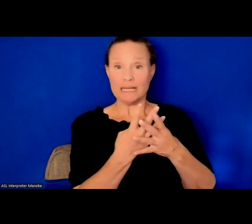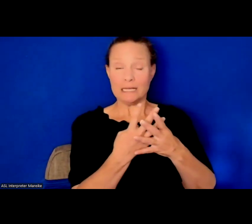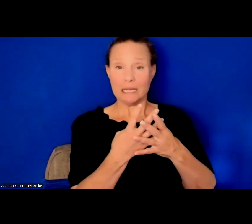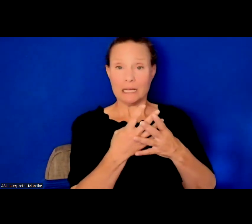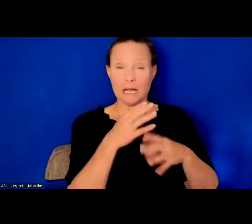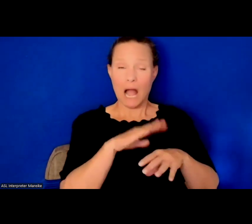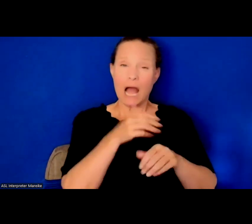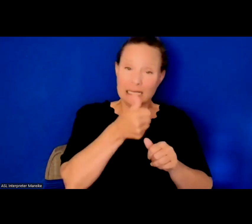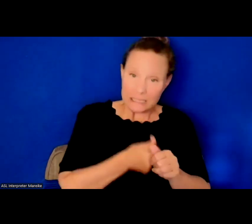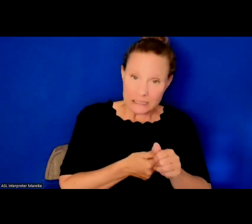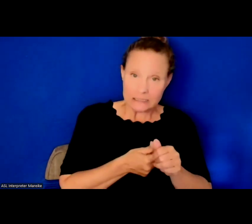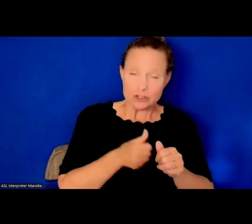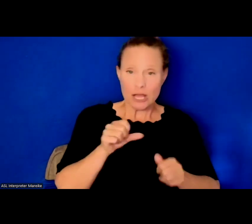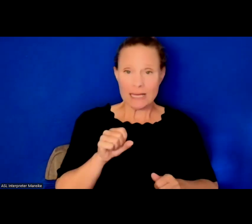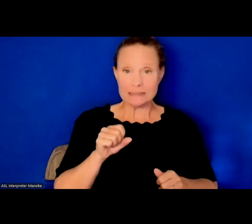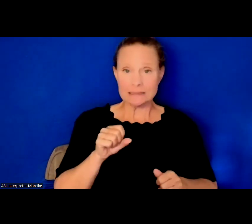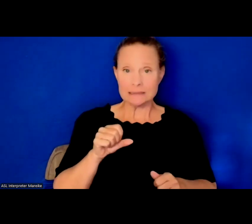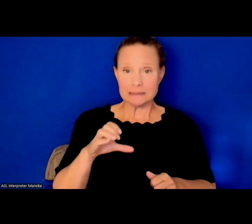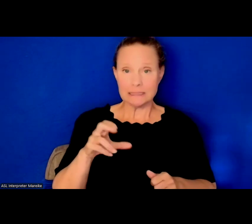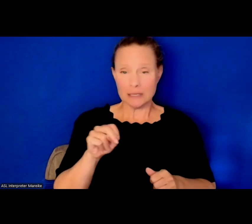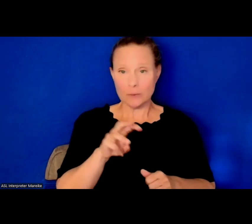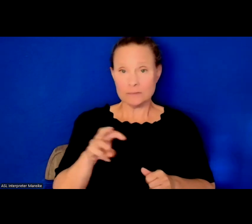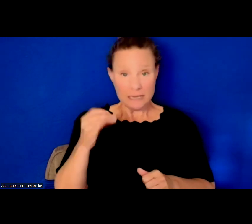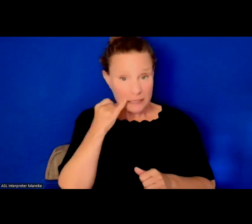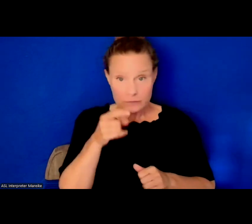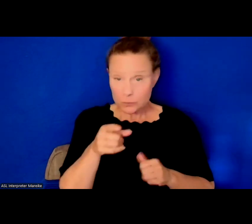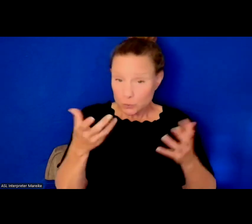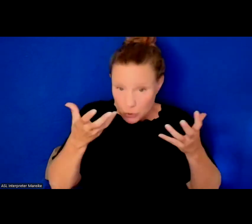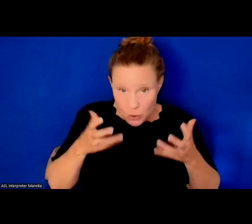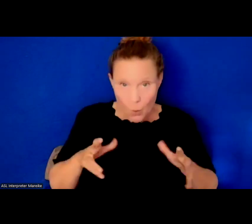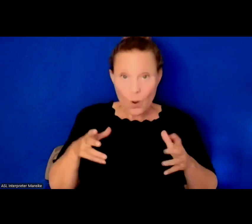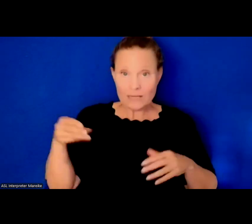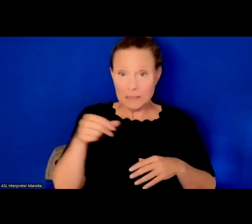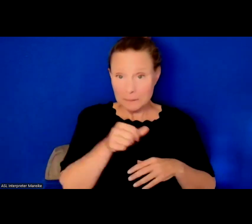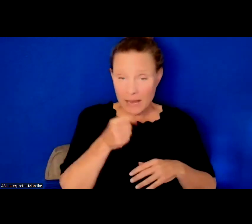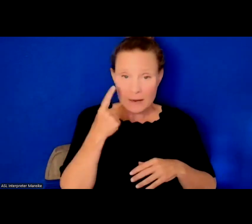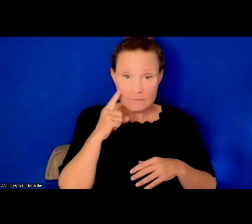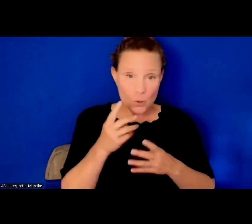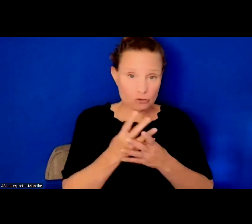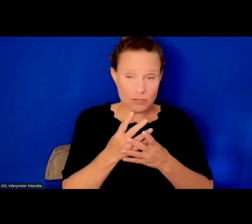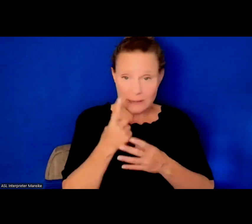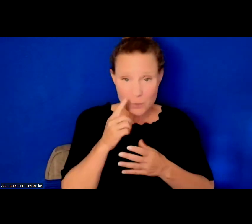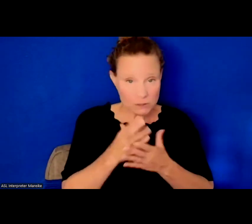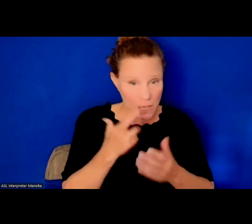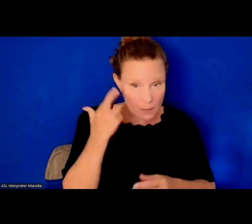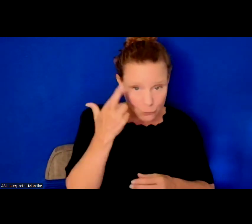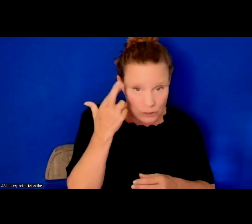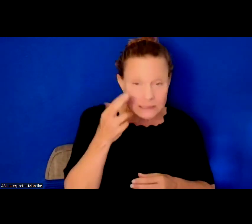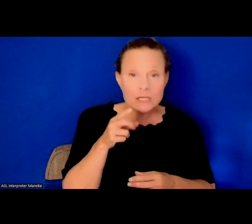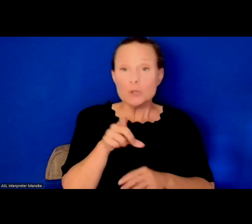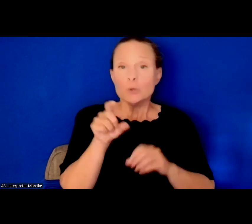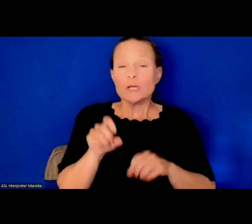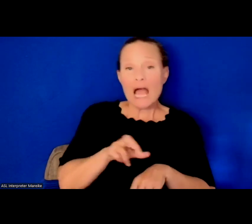website. So if you don't want to get paid for the screening for some reason, you can just